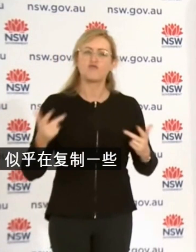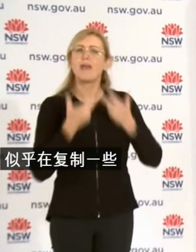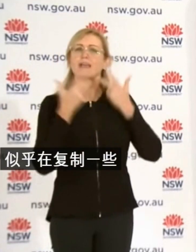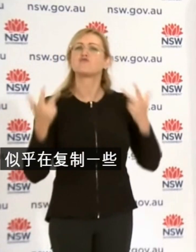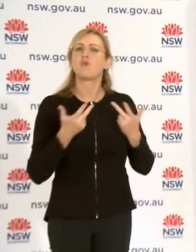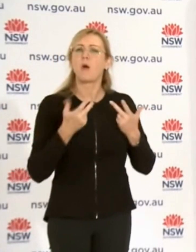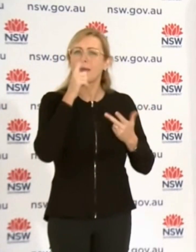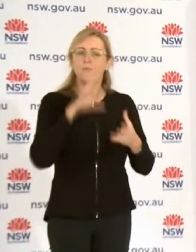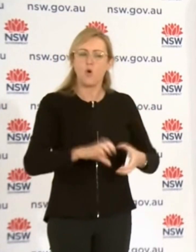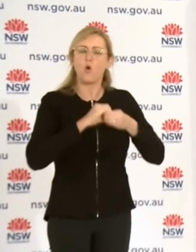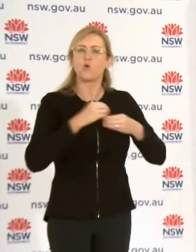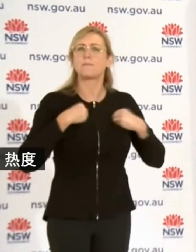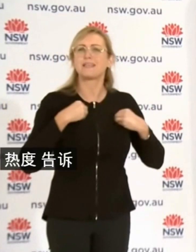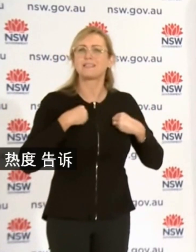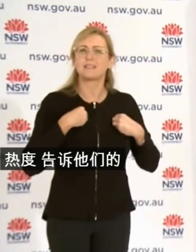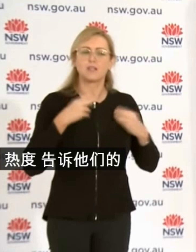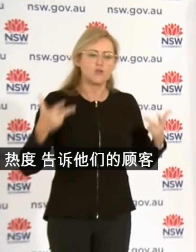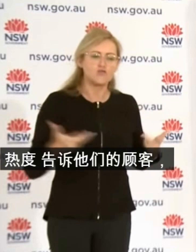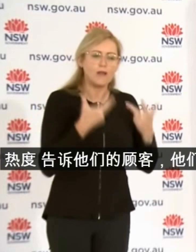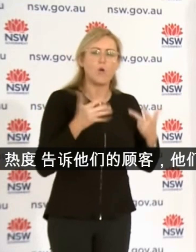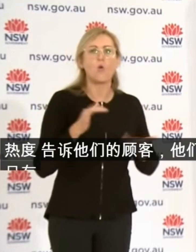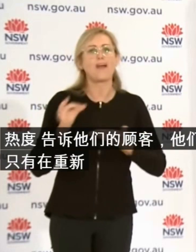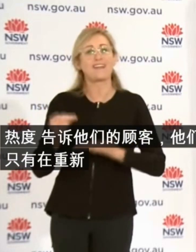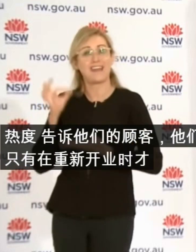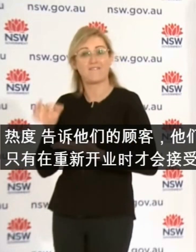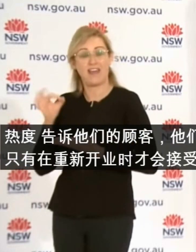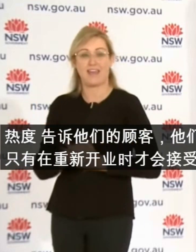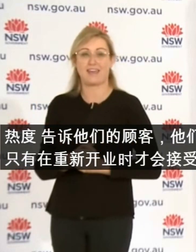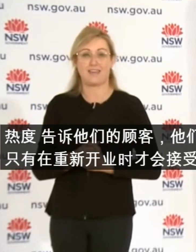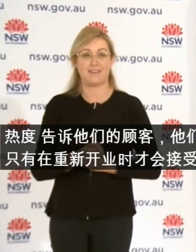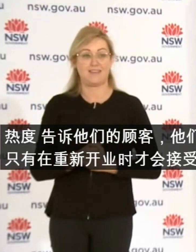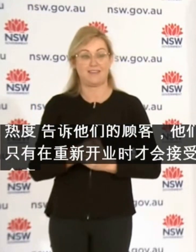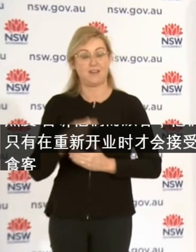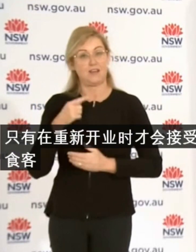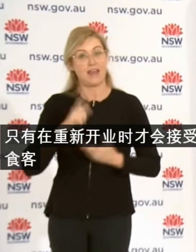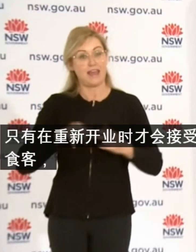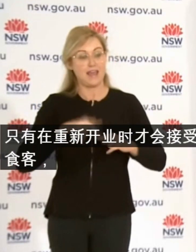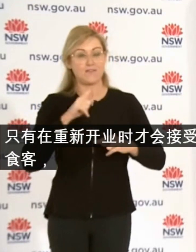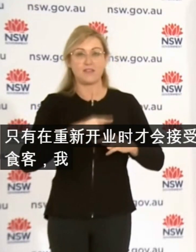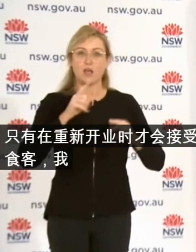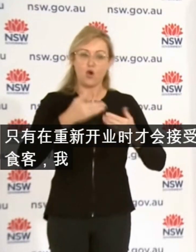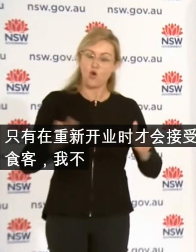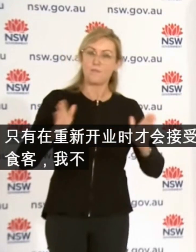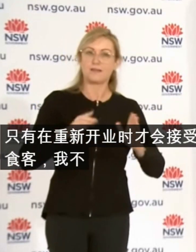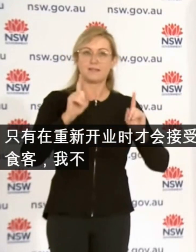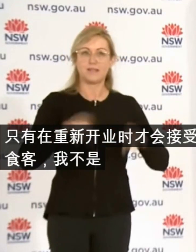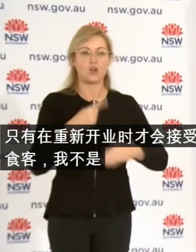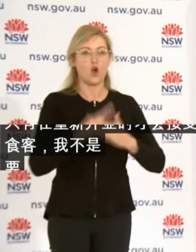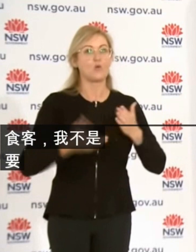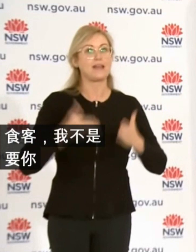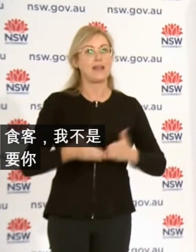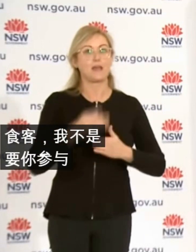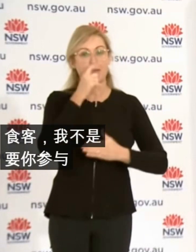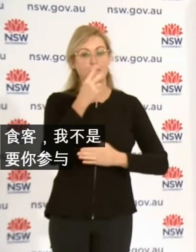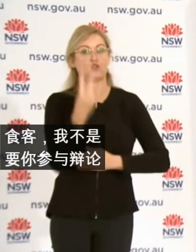heat for telling their customers that they'll only be accepting fully vaccinated diners when they've reopened. I'm not